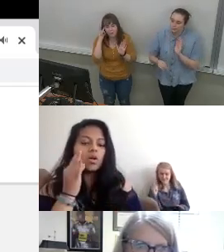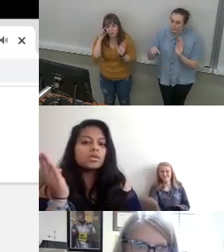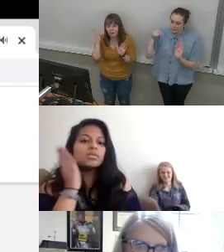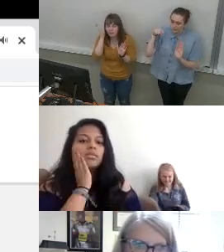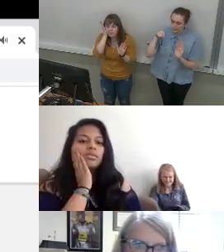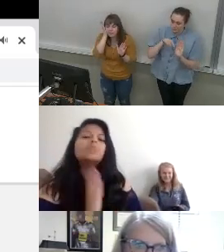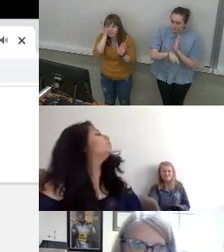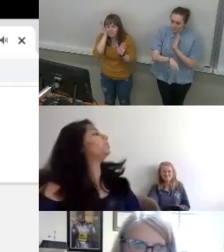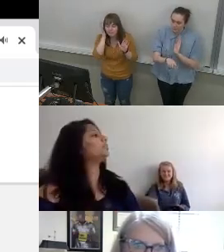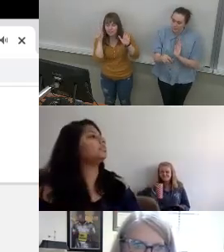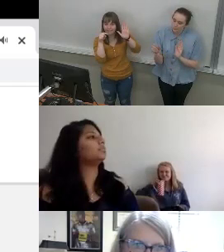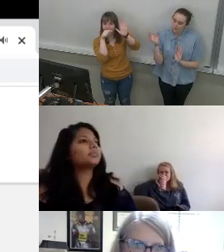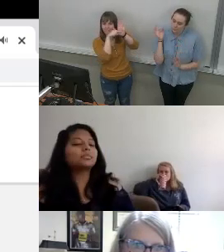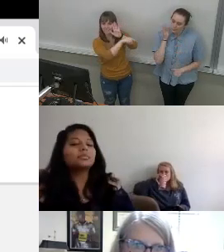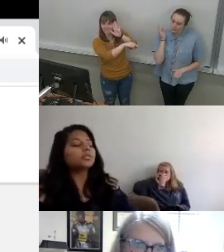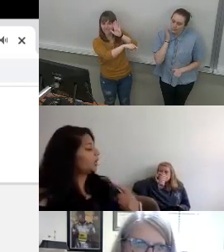Got like a two-parter.